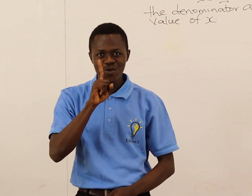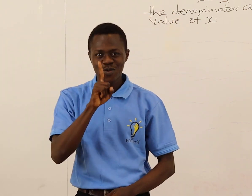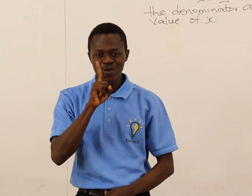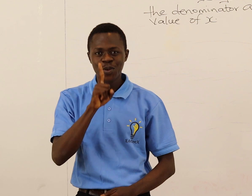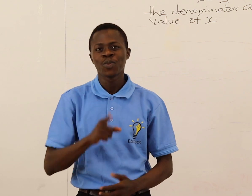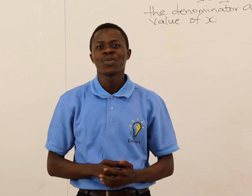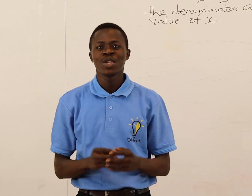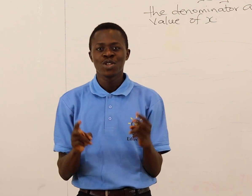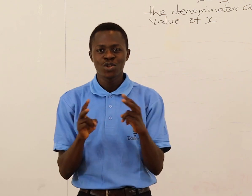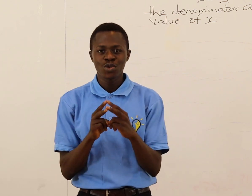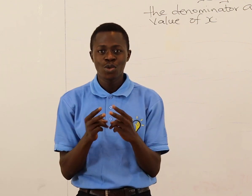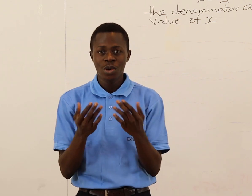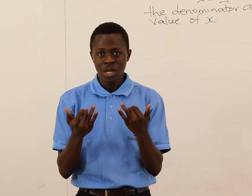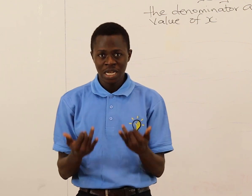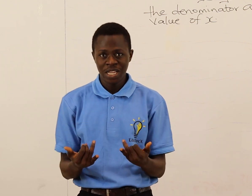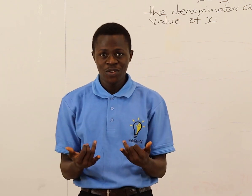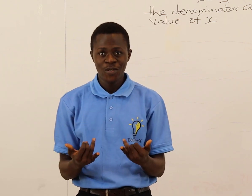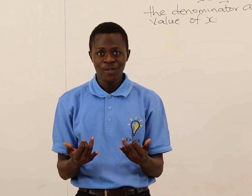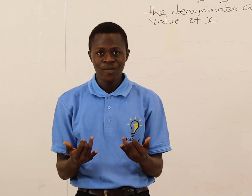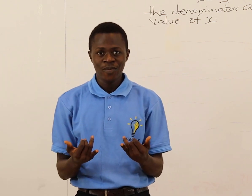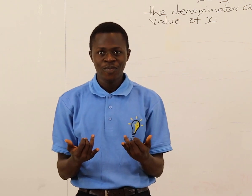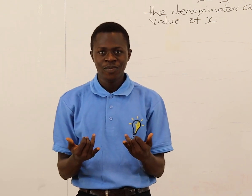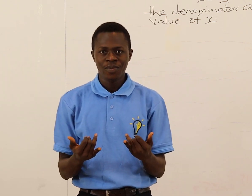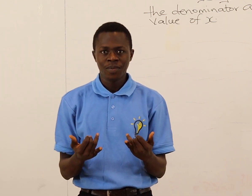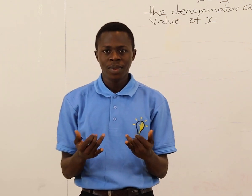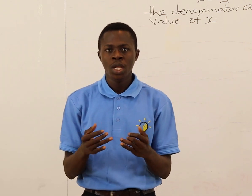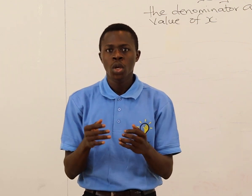That's exactly what we do. So,